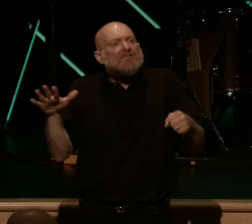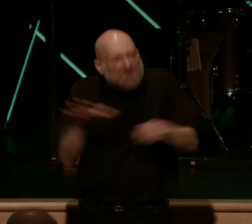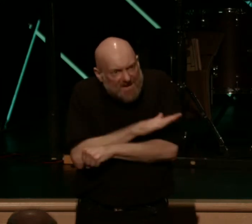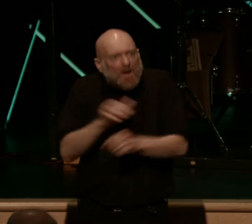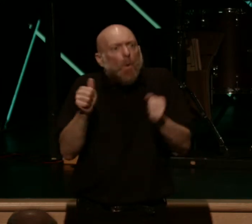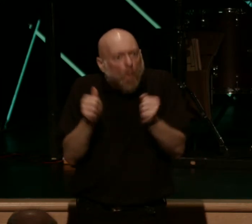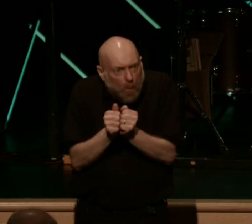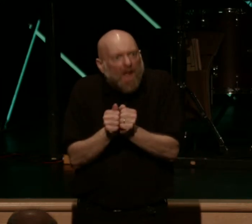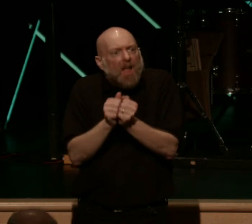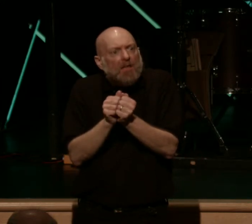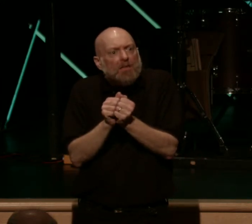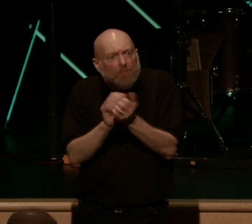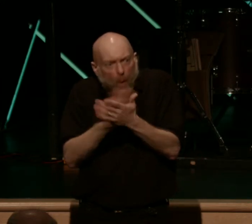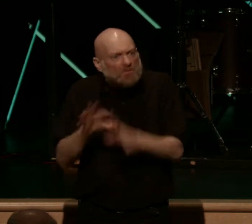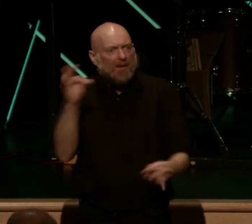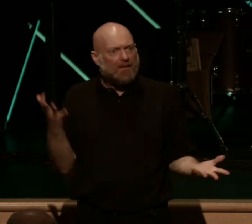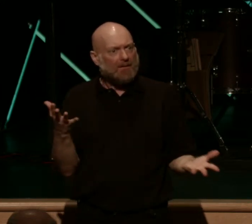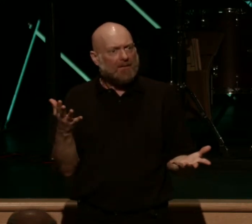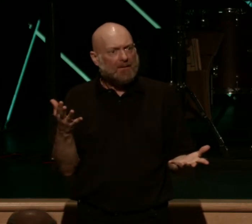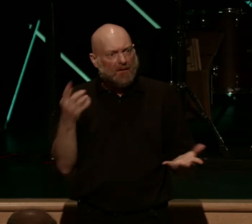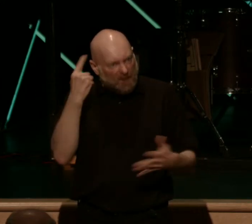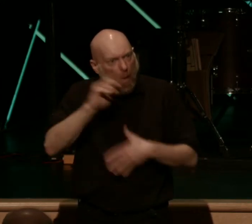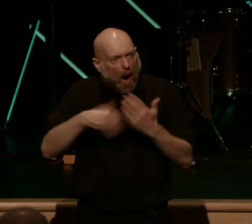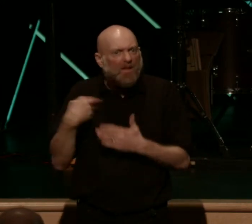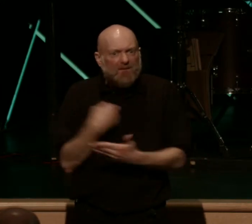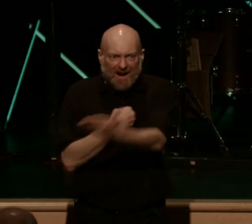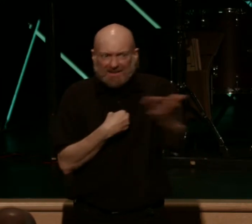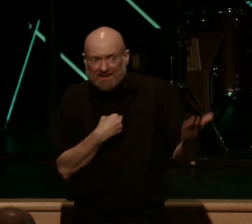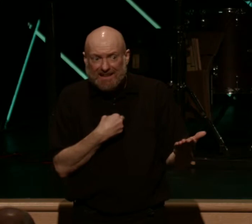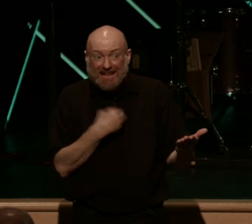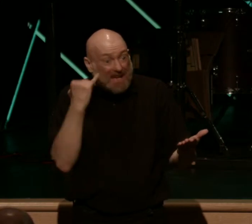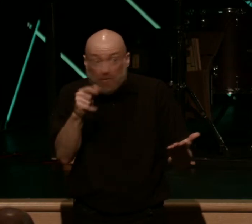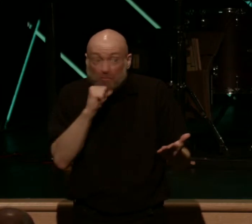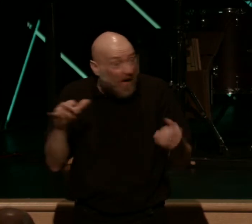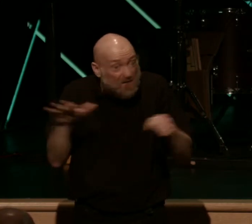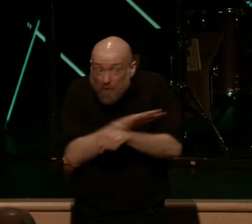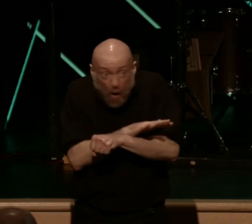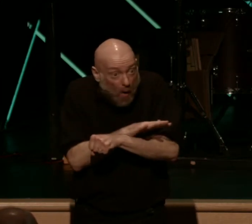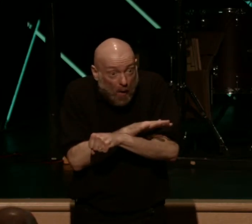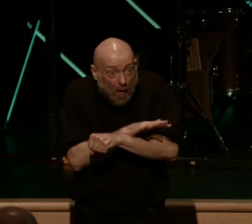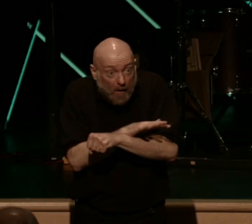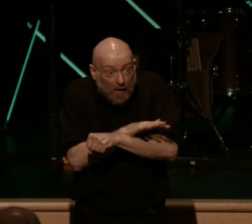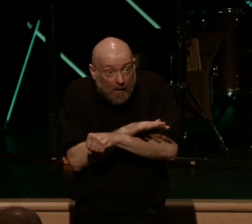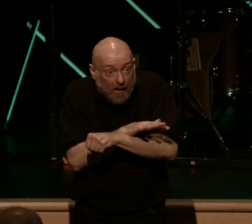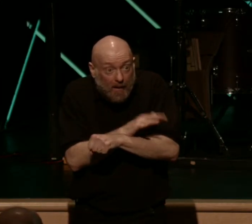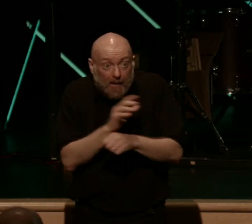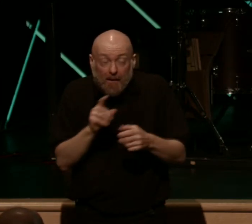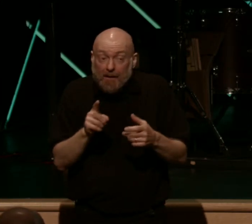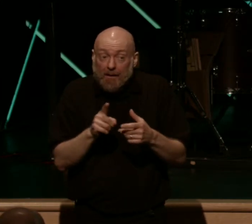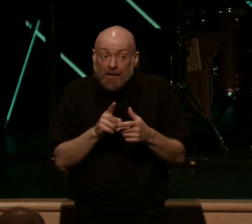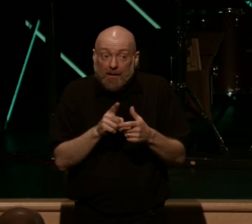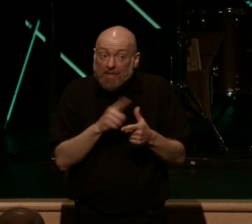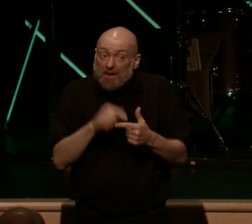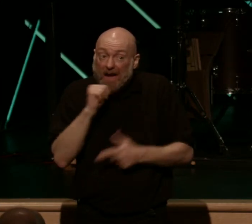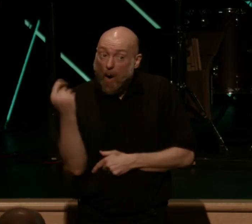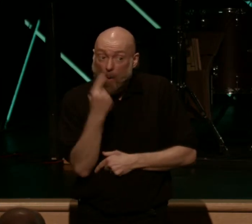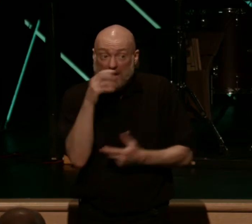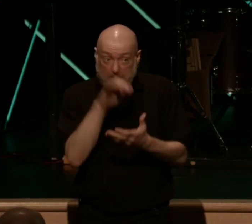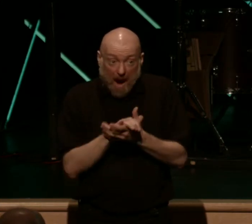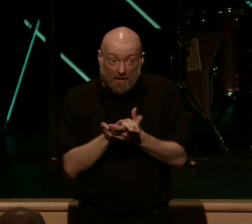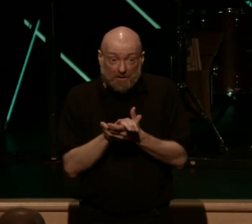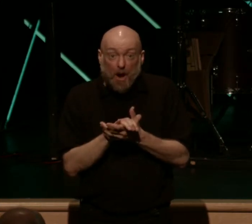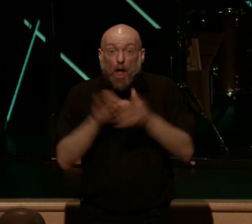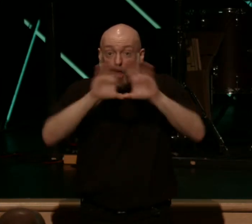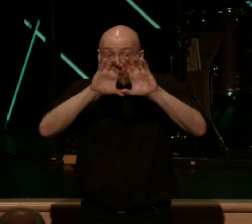filled with the Spirit. Because if we're not, then not just marriage, but the